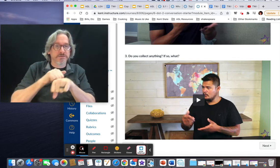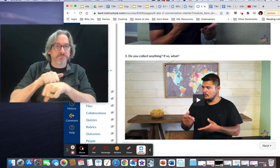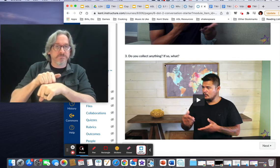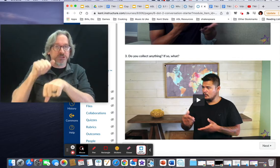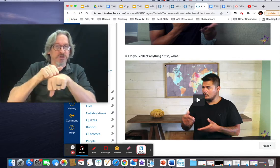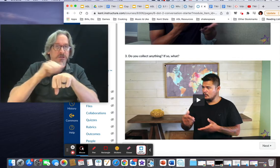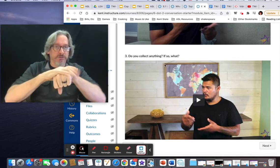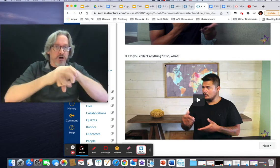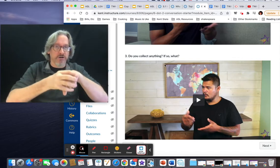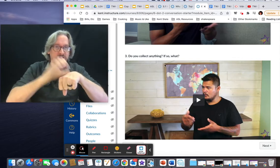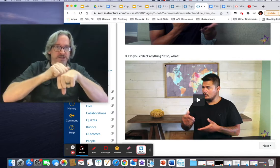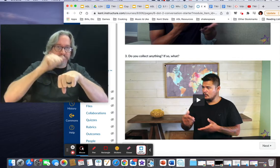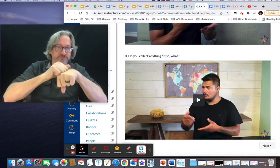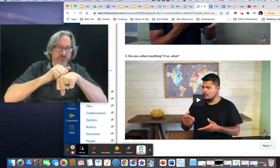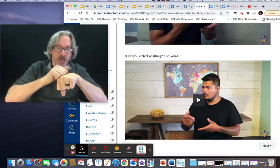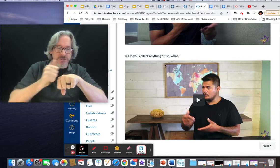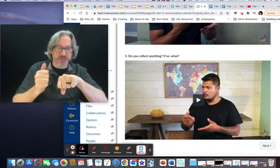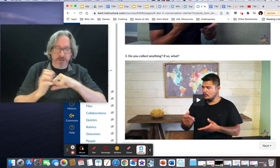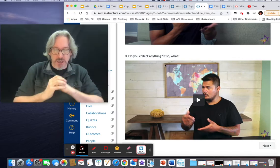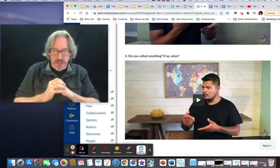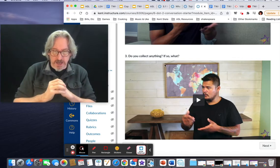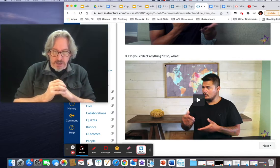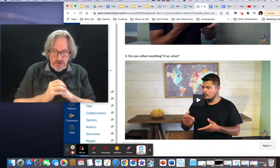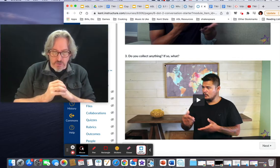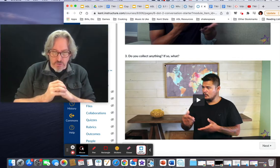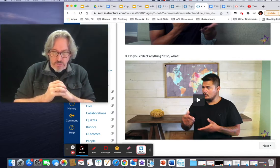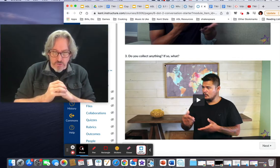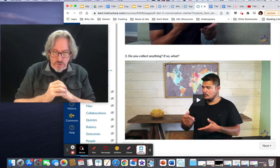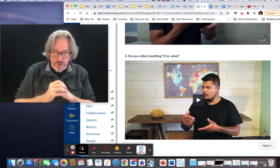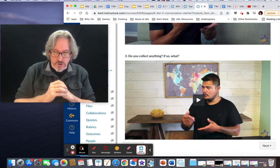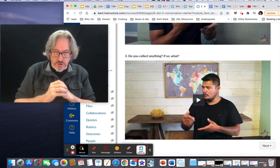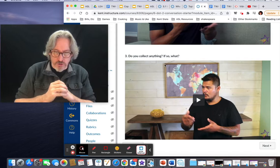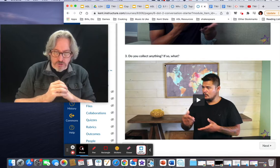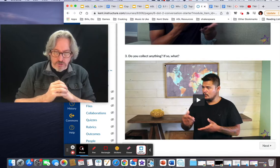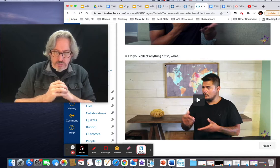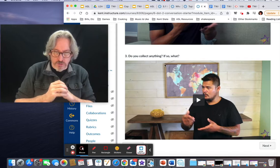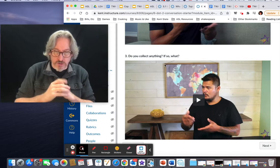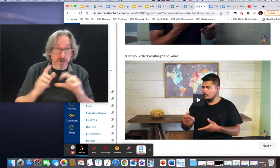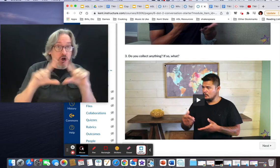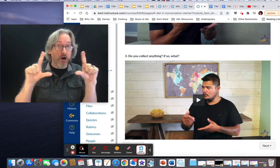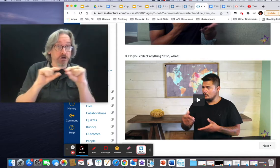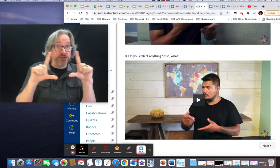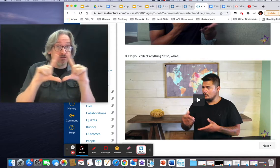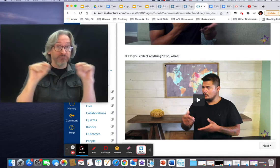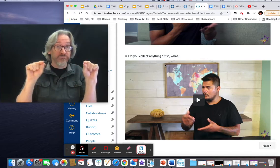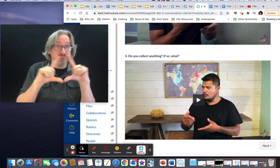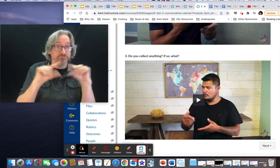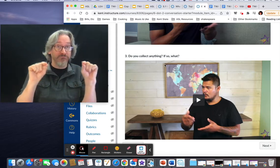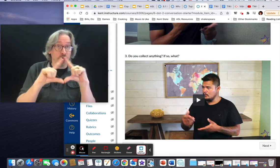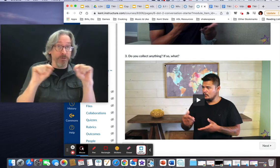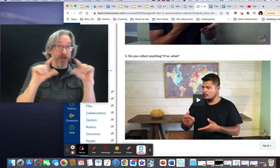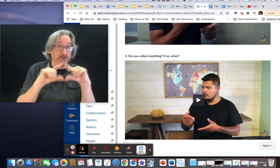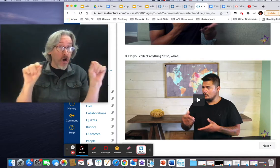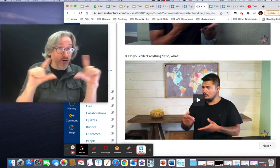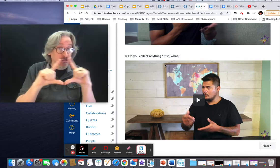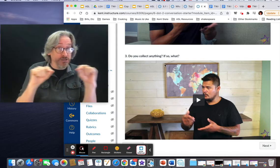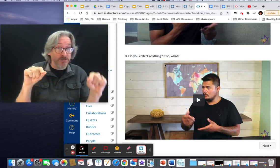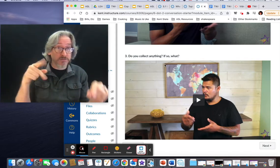Rocks, so little hard things, rocks, or cards,